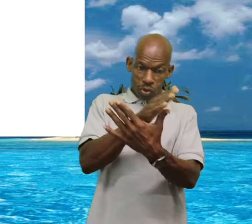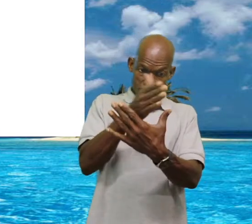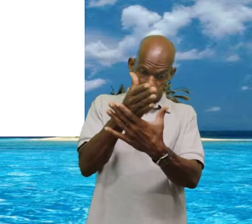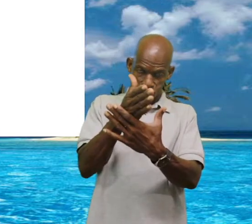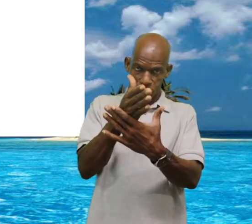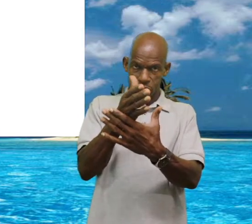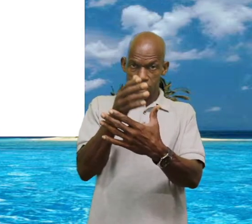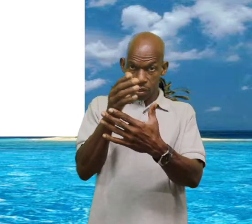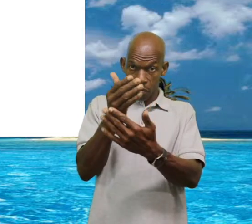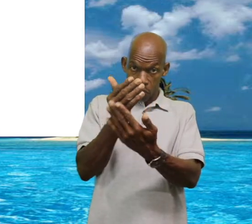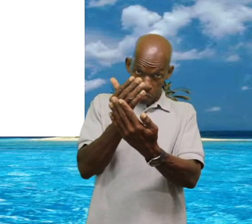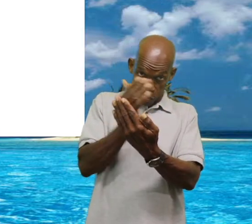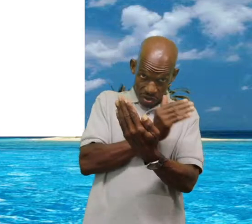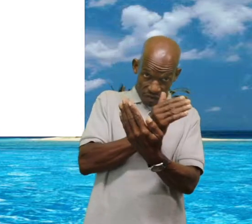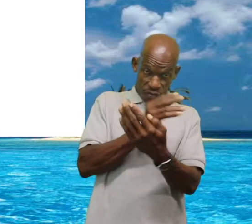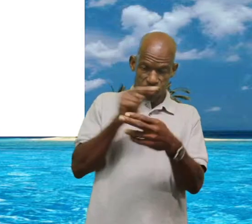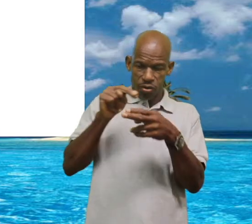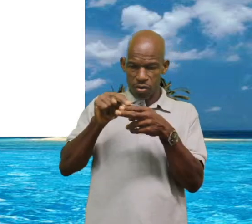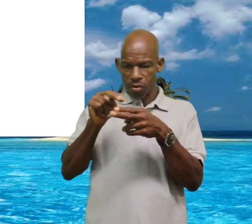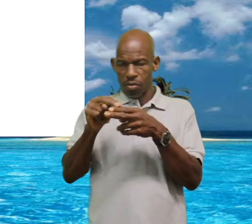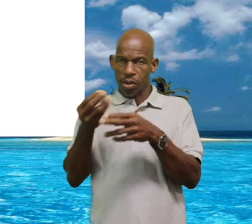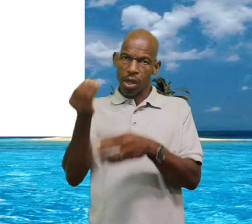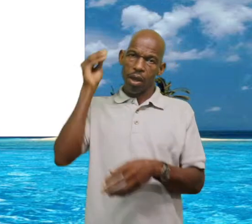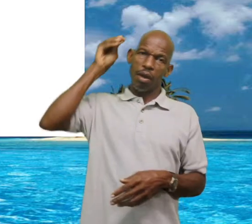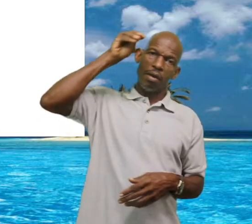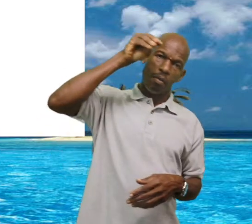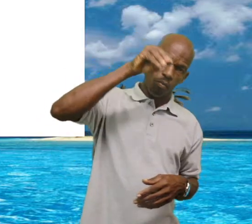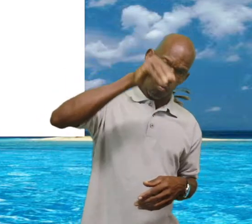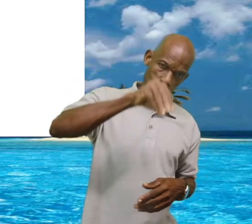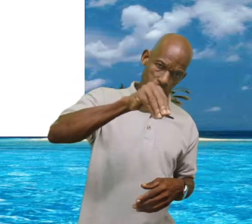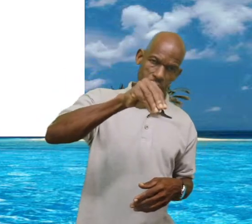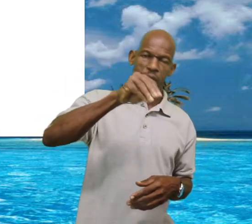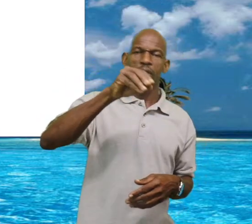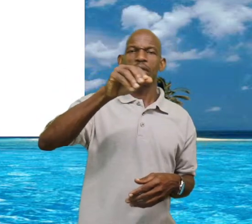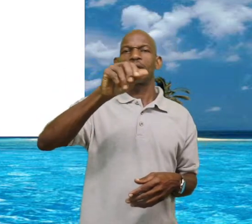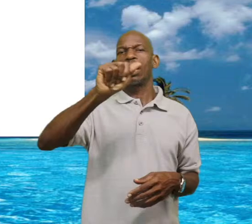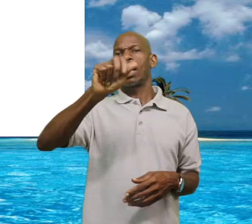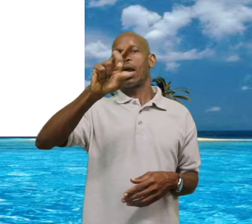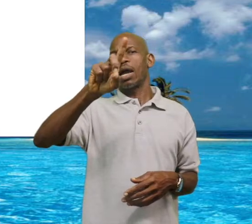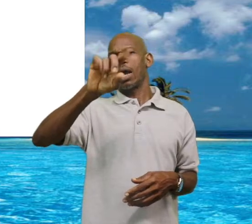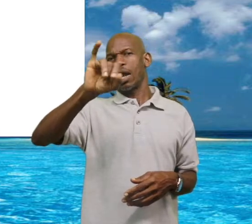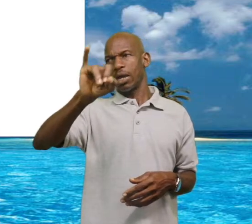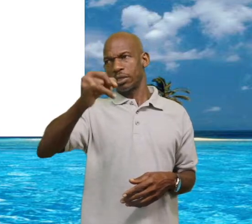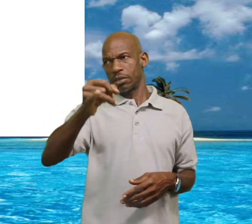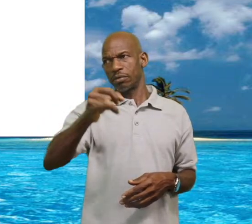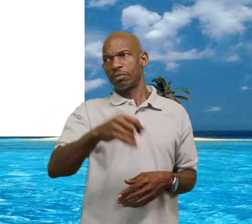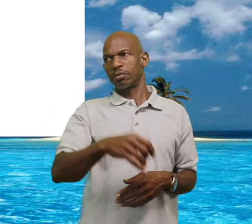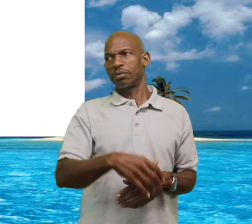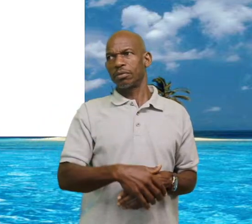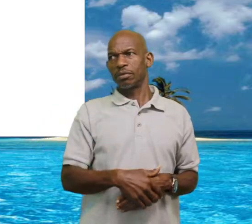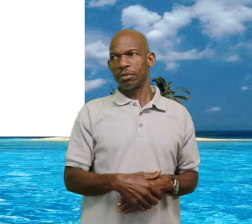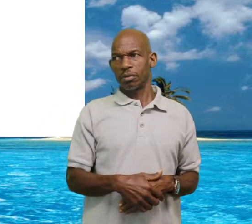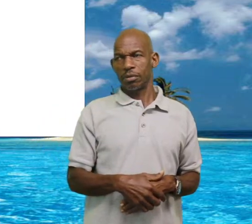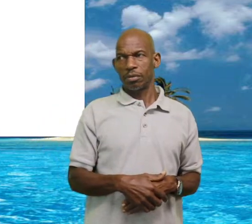before the noun, before the noun shirt, this is a noun, N for